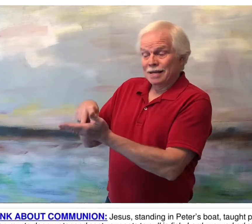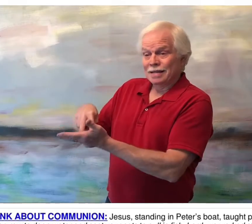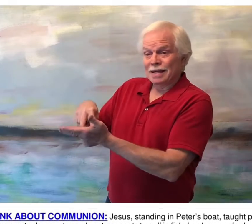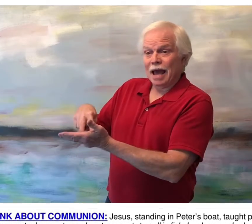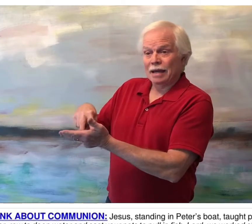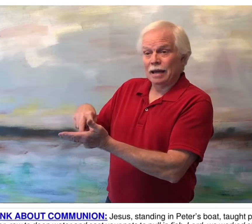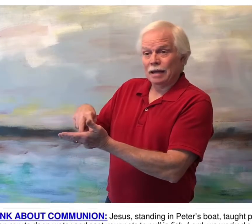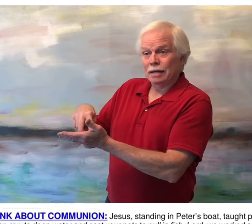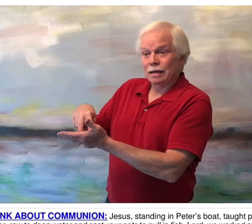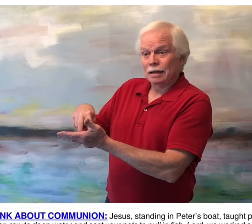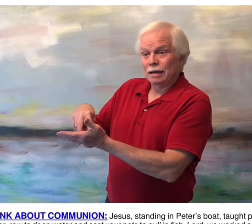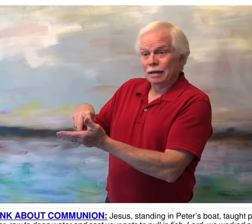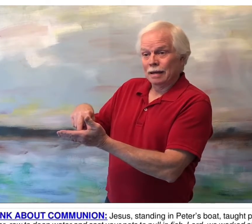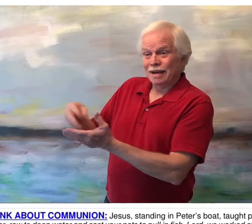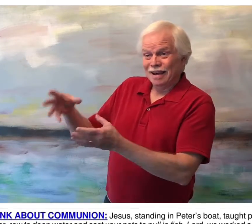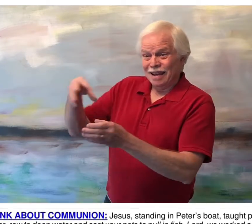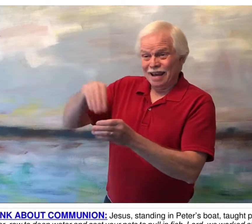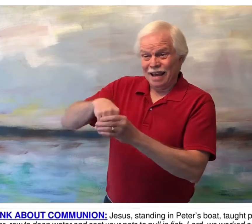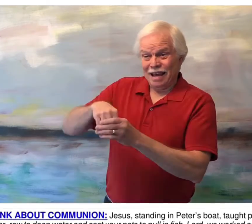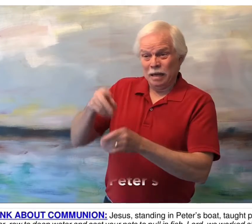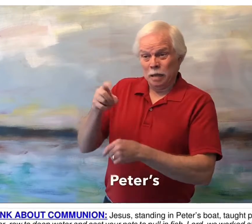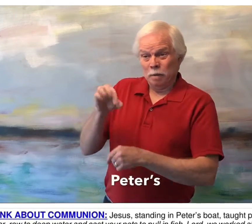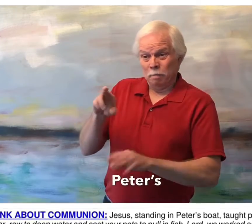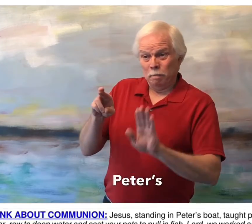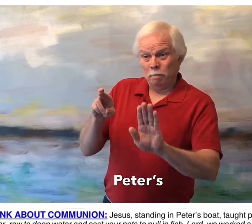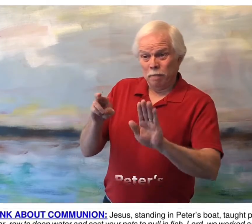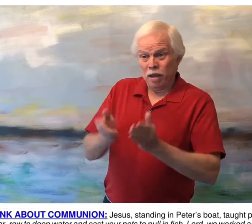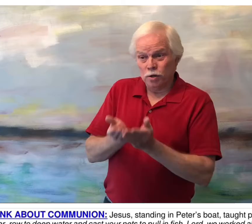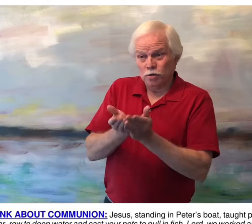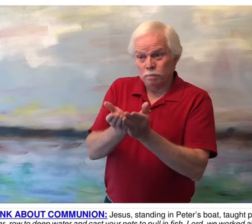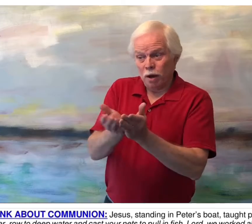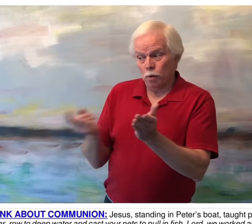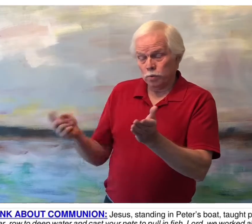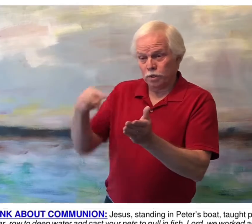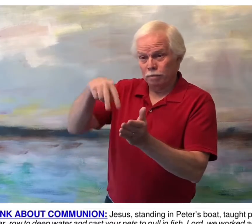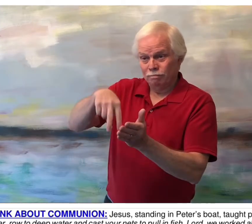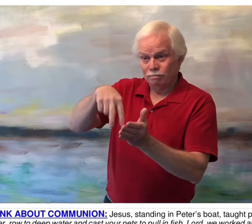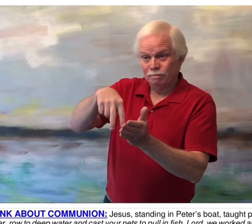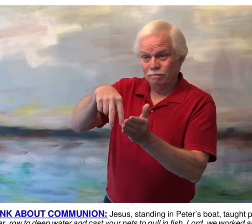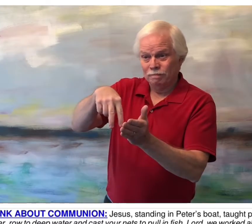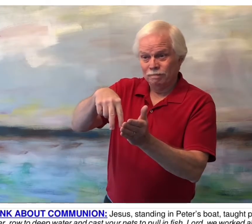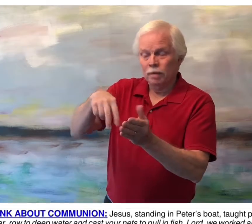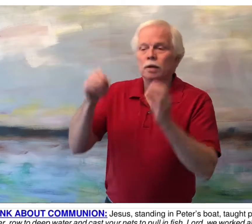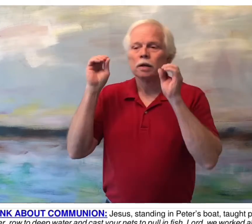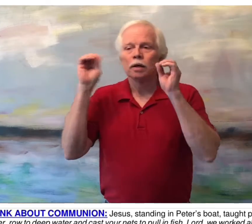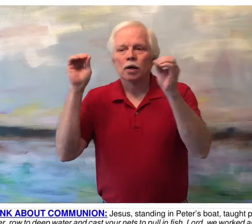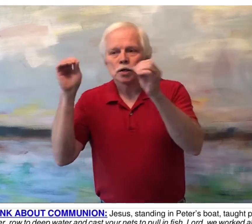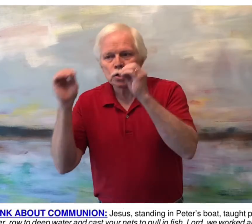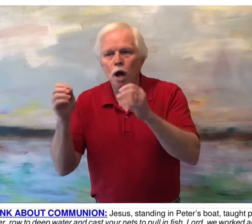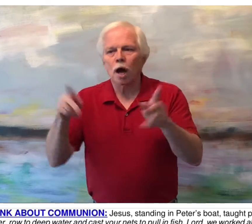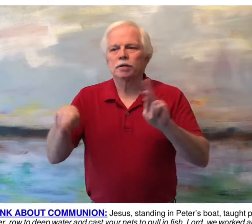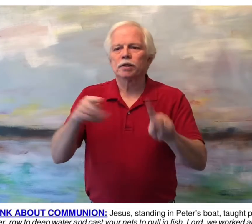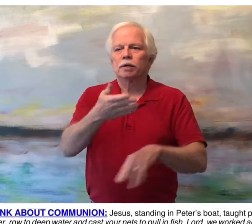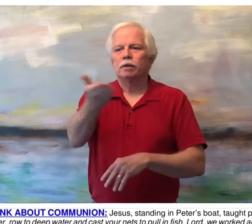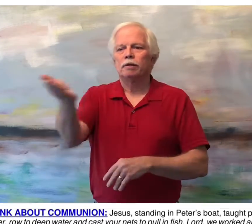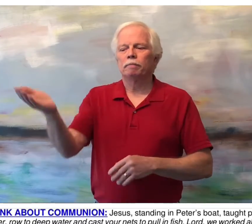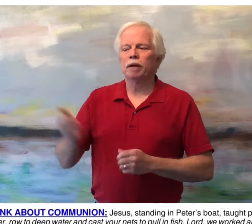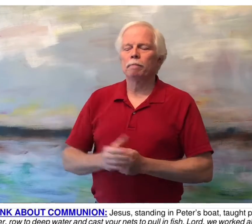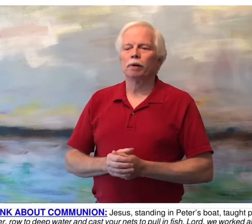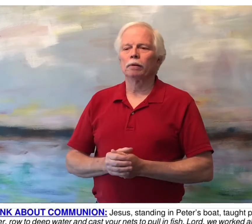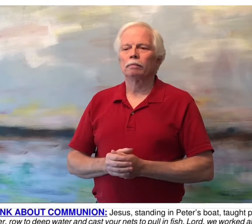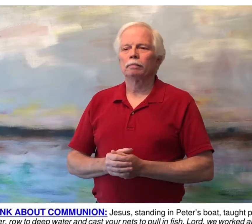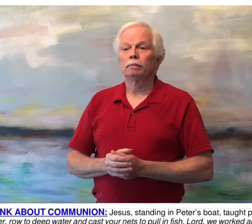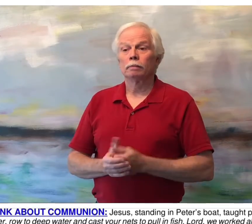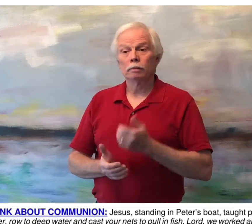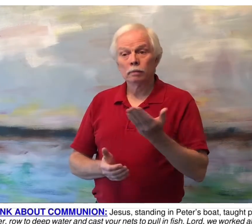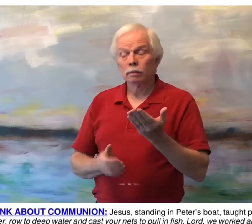standing in Peter's boat, taught the